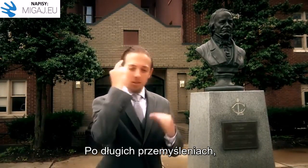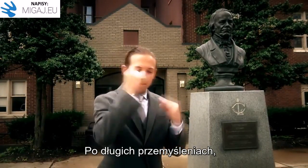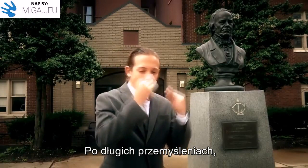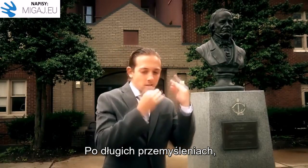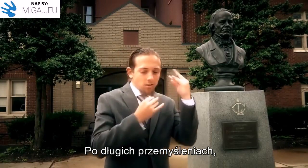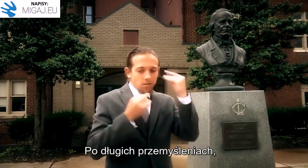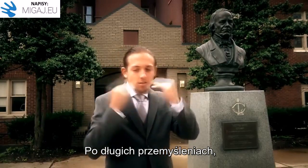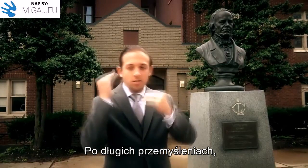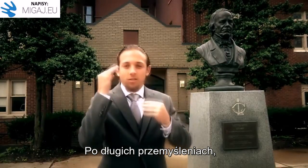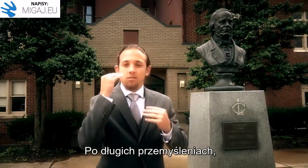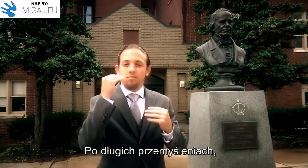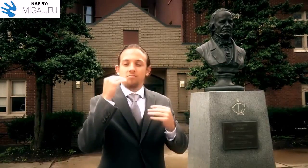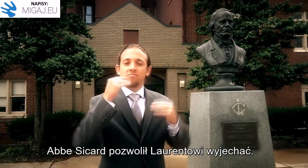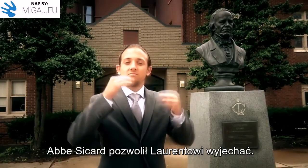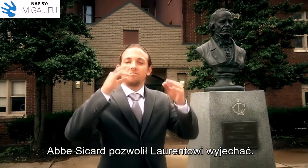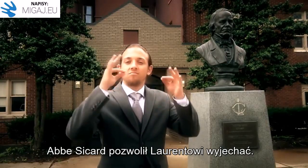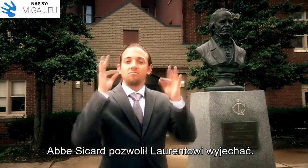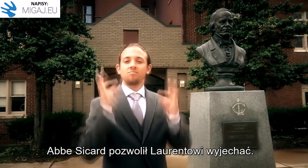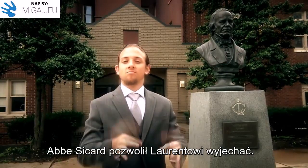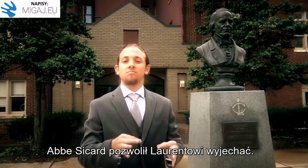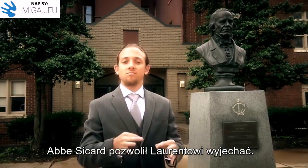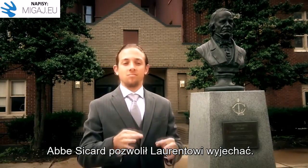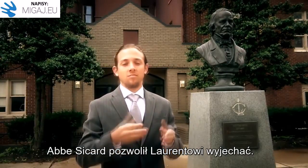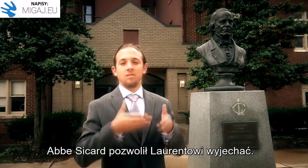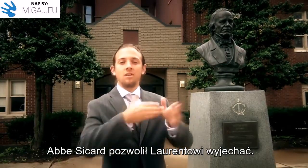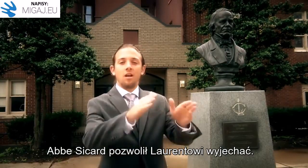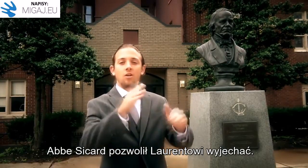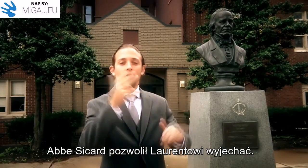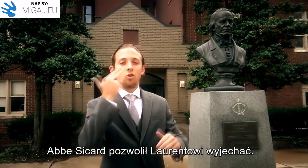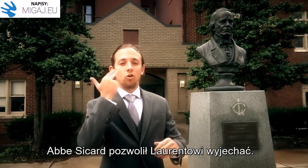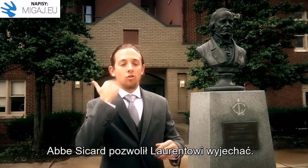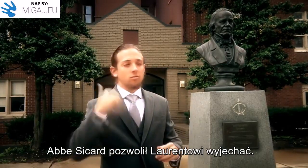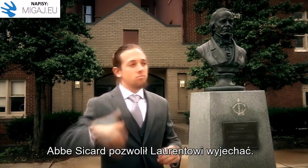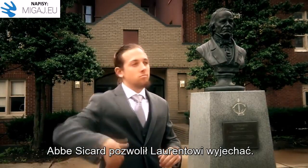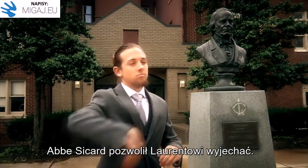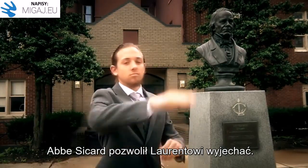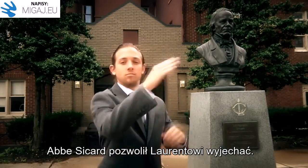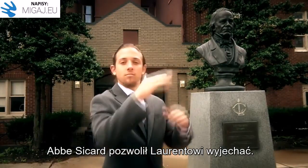After much deliberation, Abbé Sicard allowed Laurent Clerc'a to go.